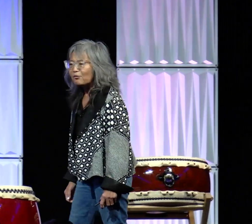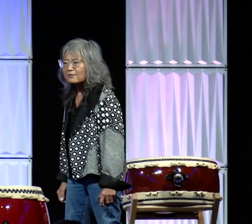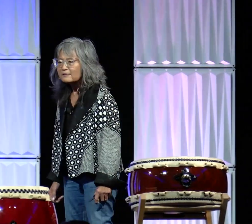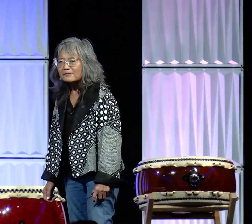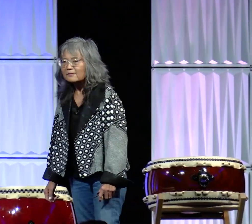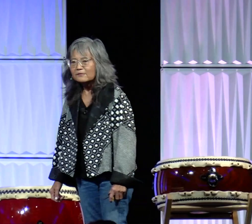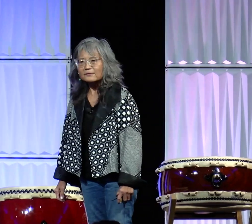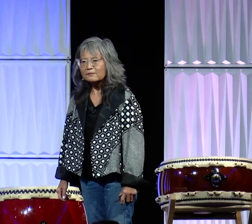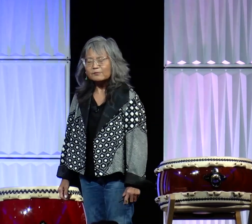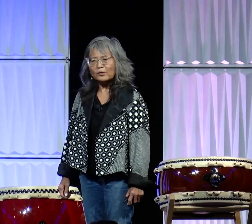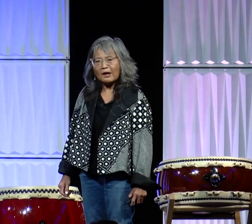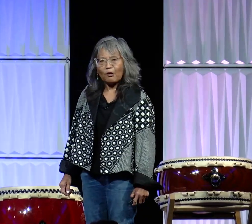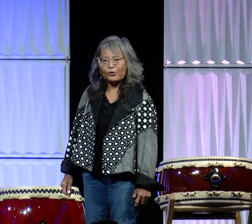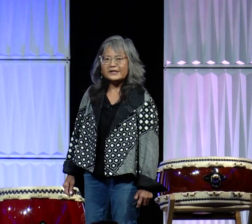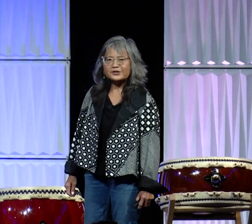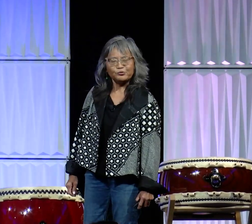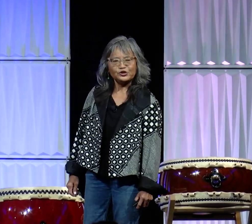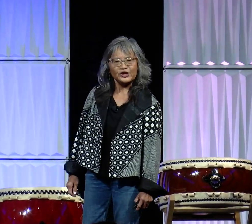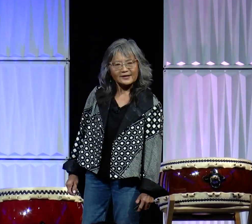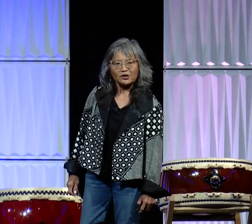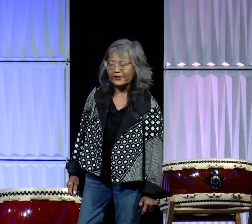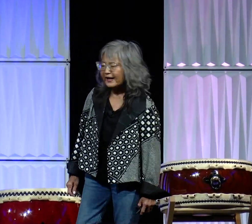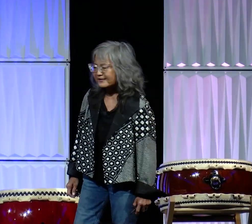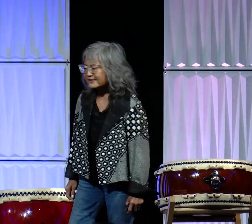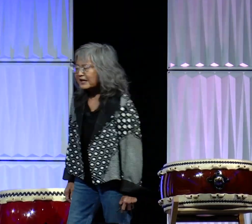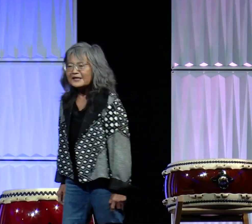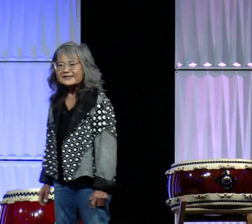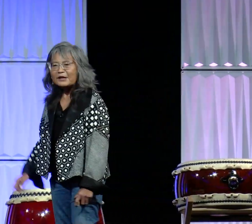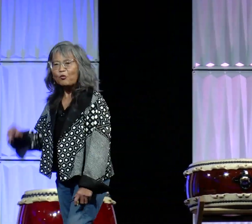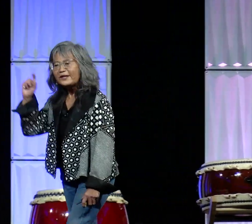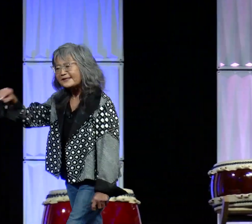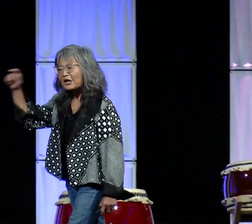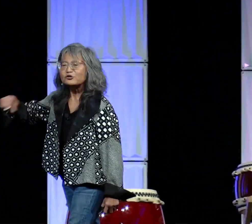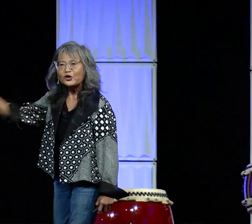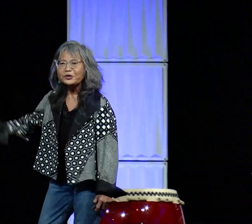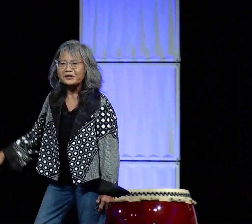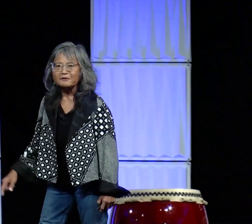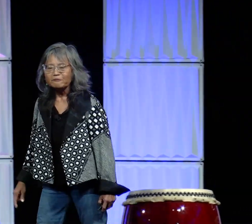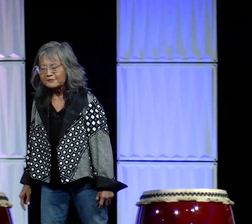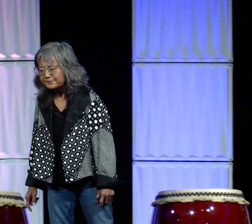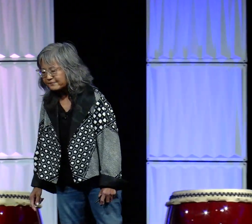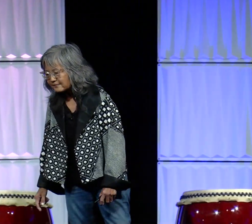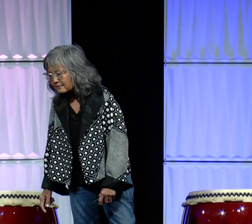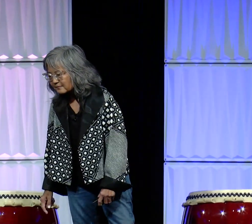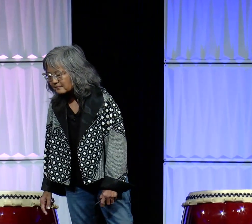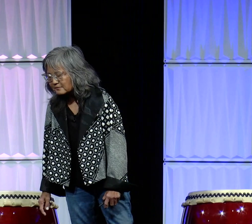No. We need to reject all that and say, what is the alternative?